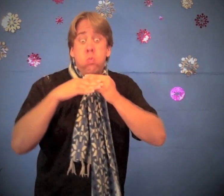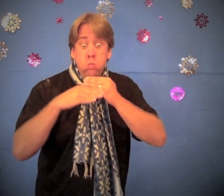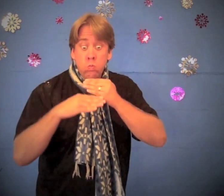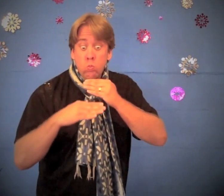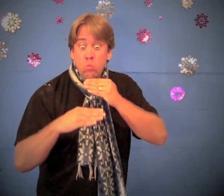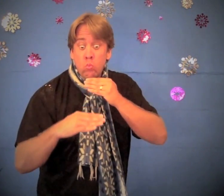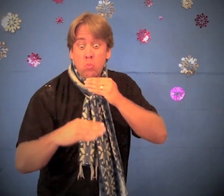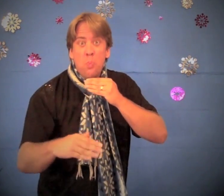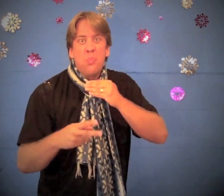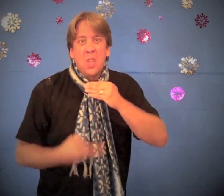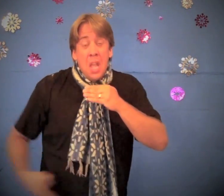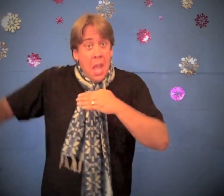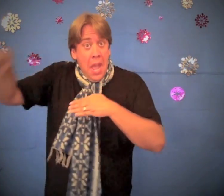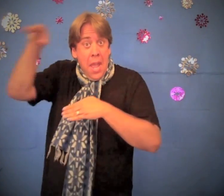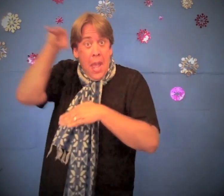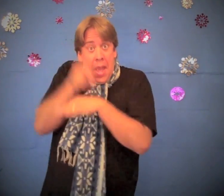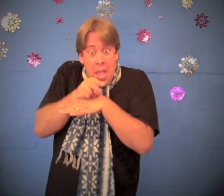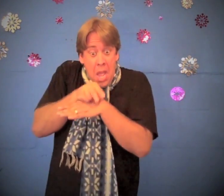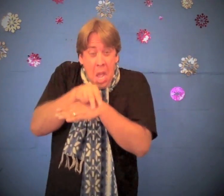And slid all the way down.